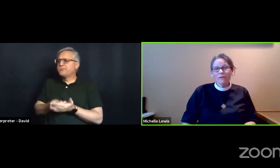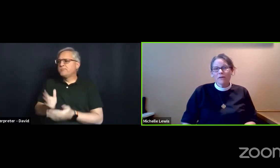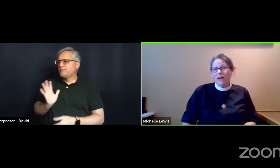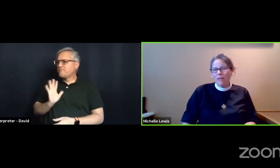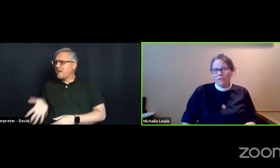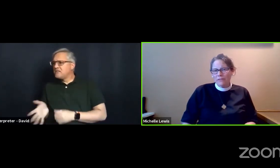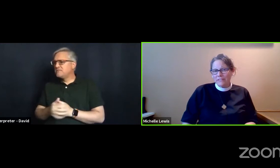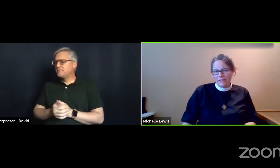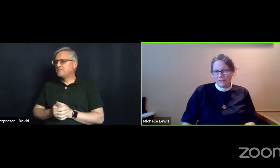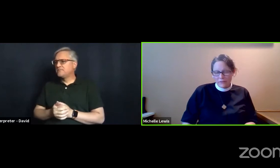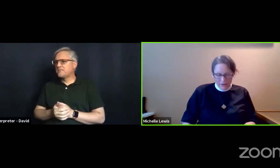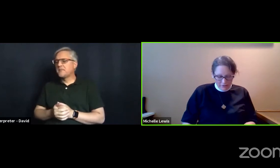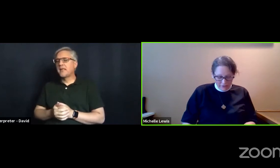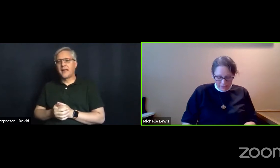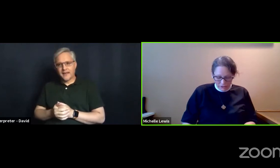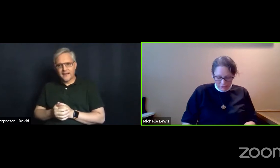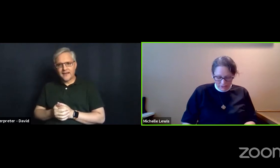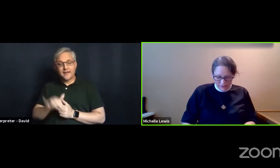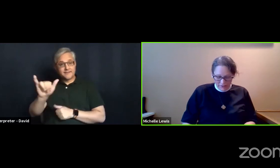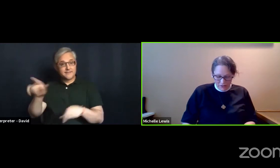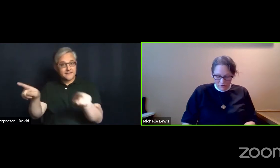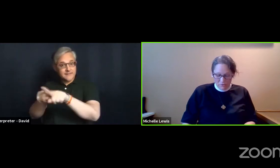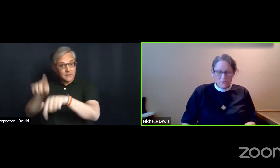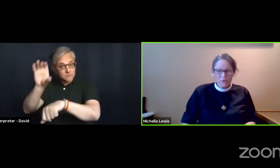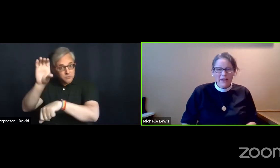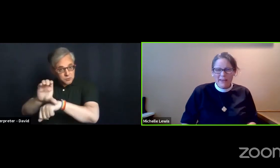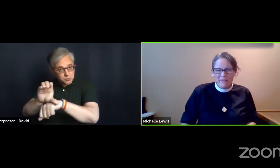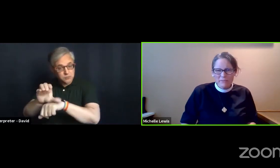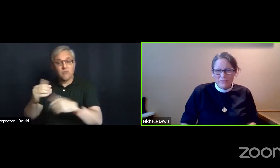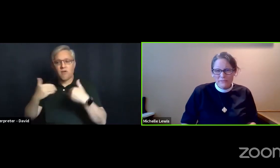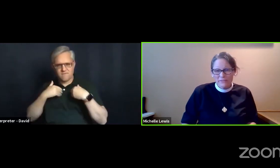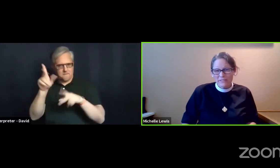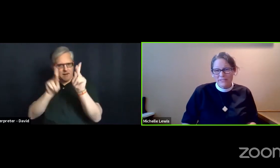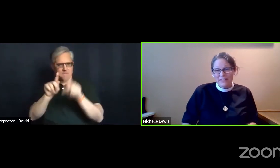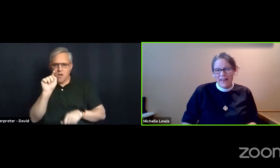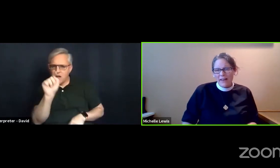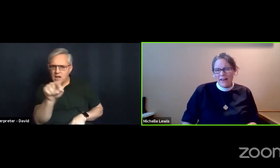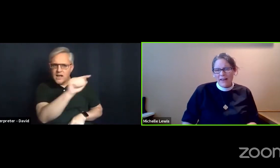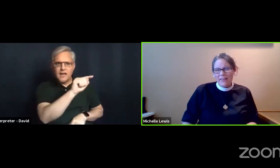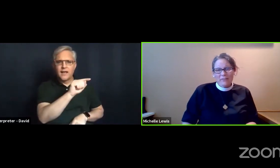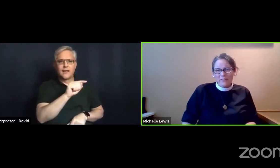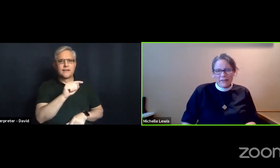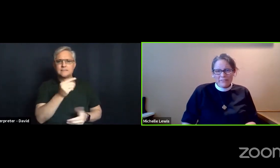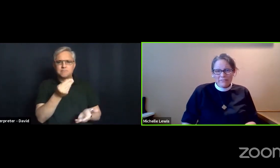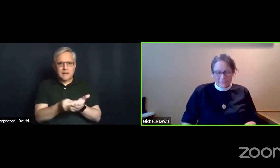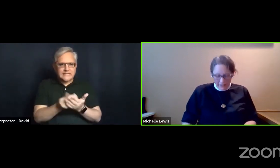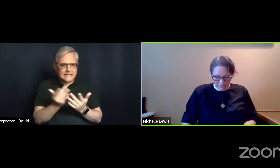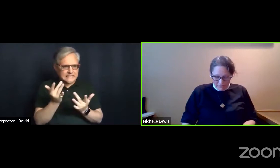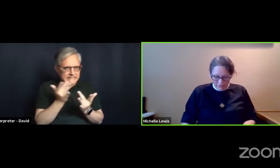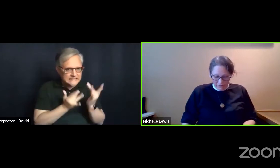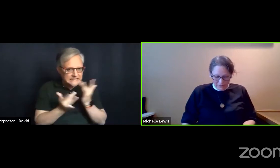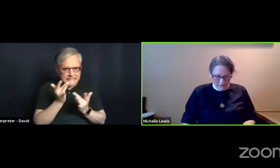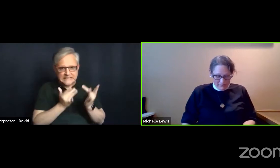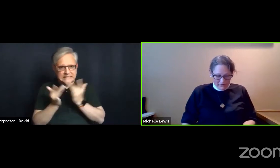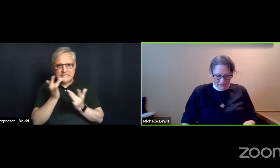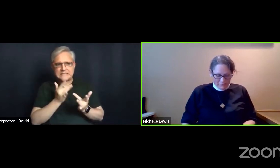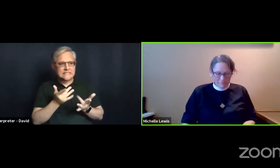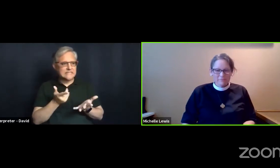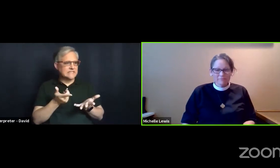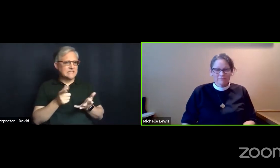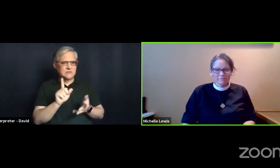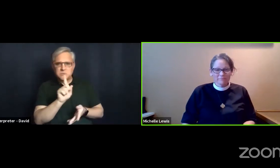And there are others in their congregation who don't have resources, and they're left to fend for